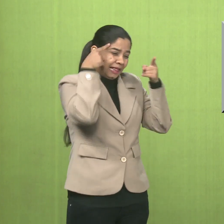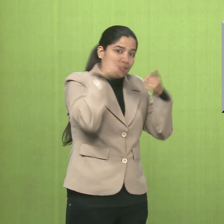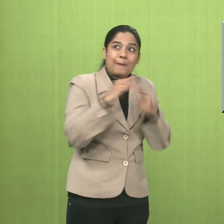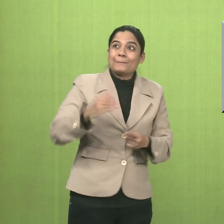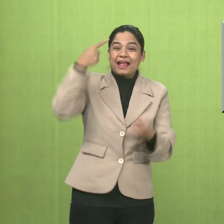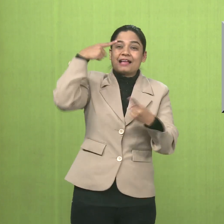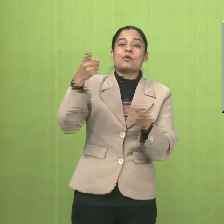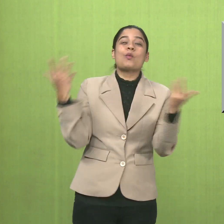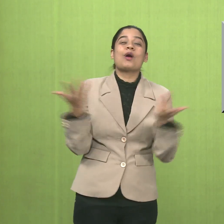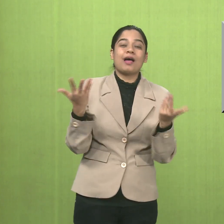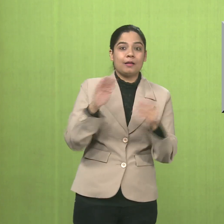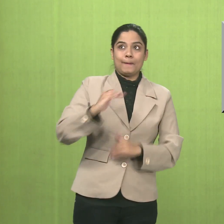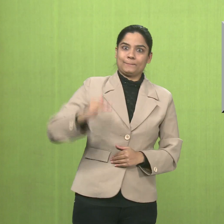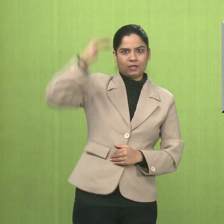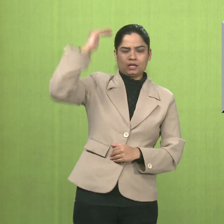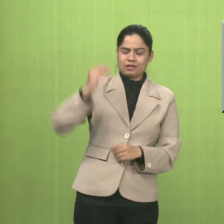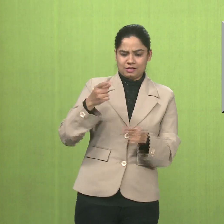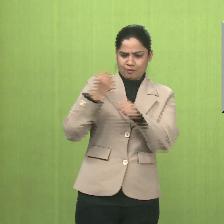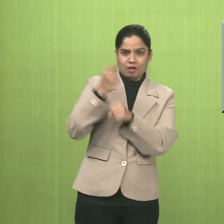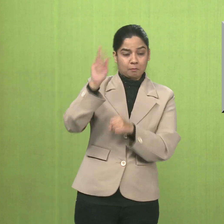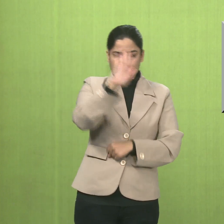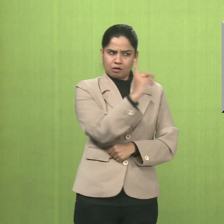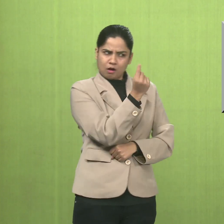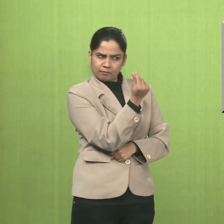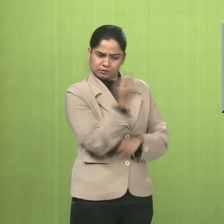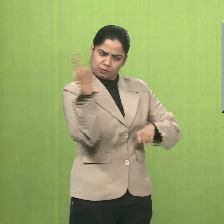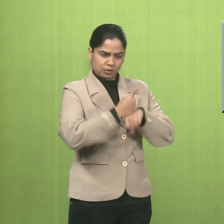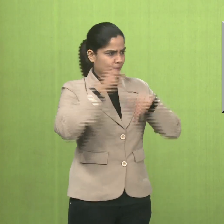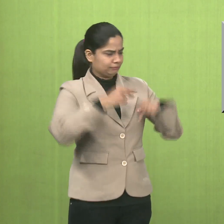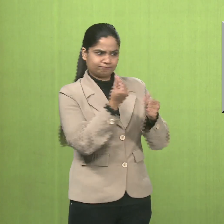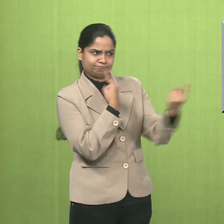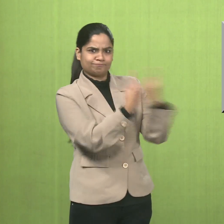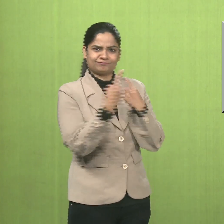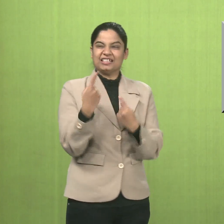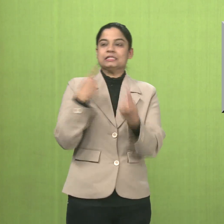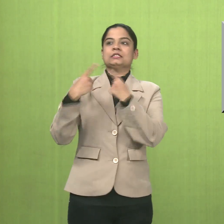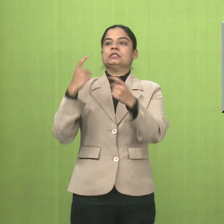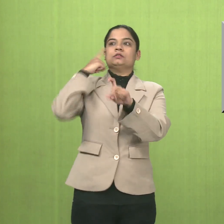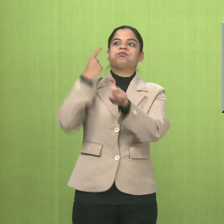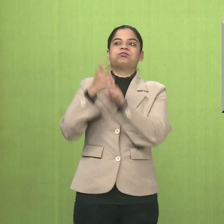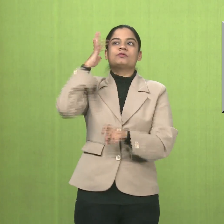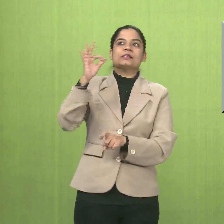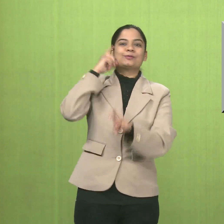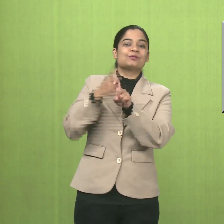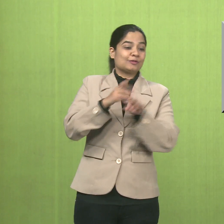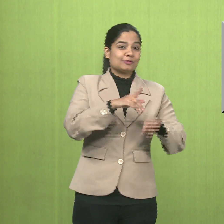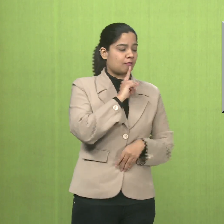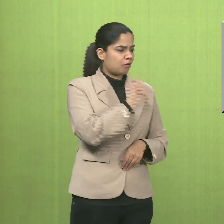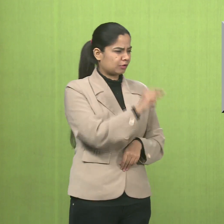So children, that is why child labor happens. Children do not complain. They want cheap,